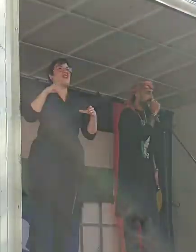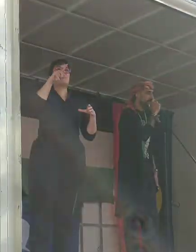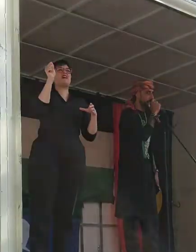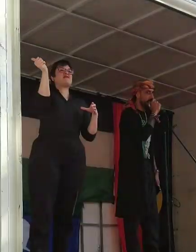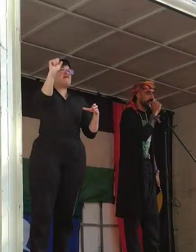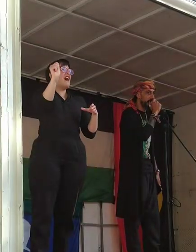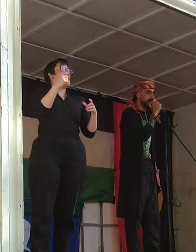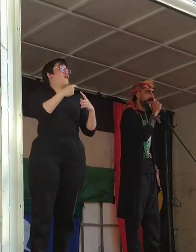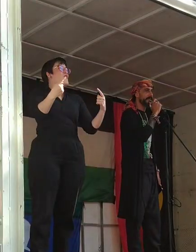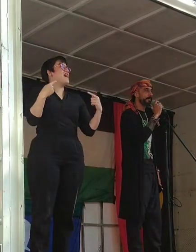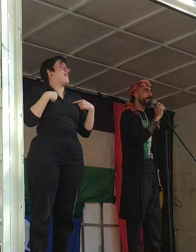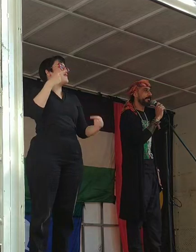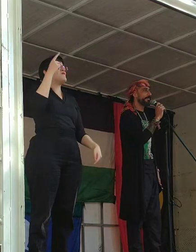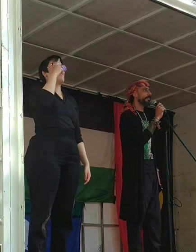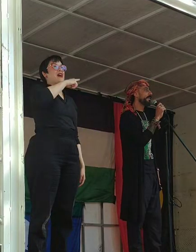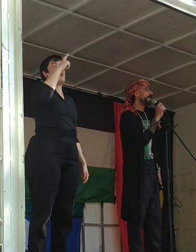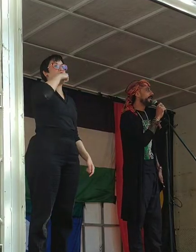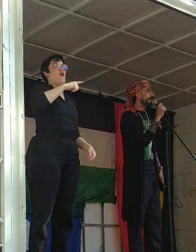We are one and you are done.